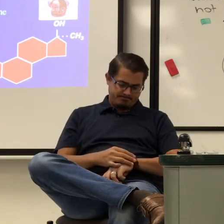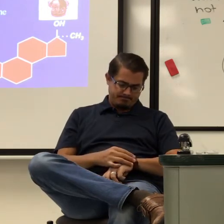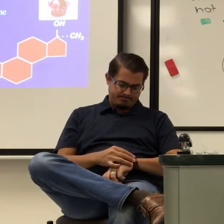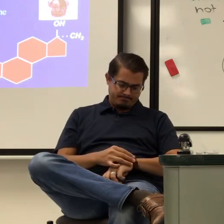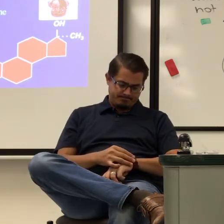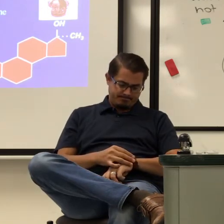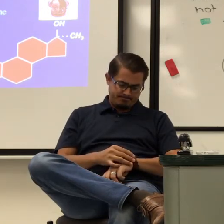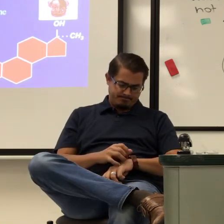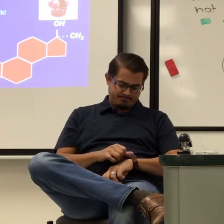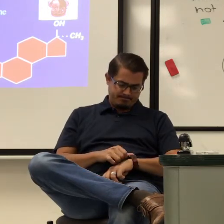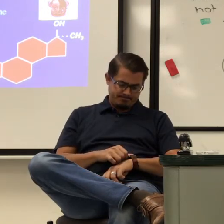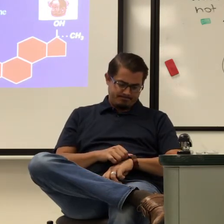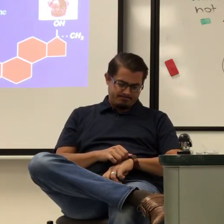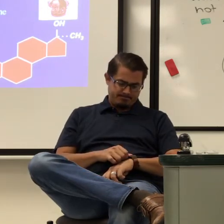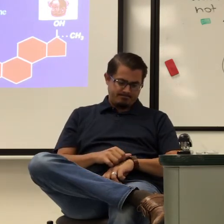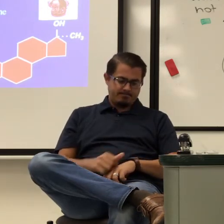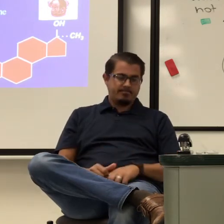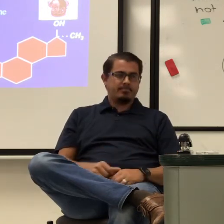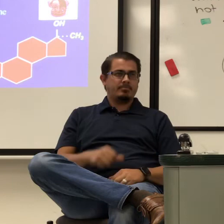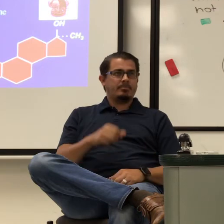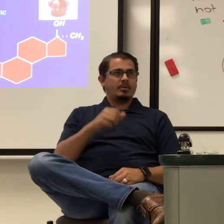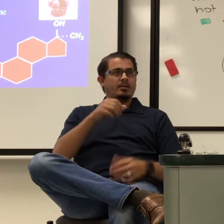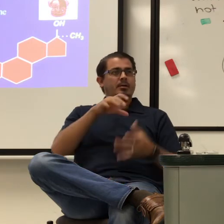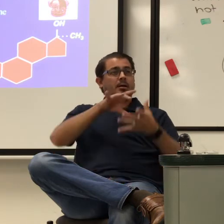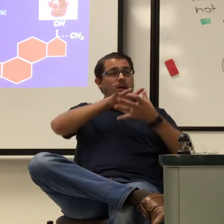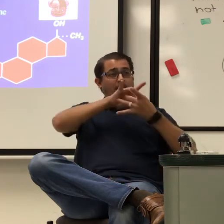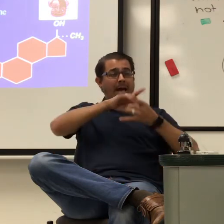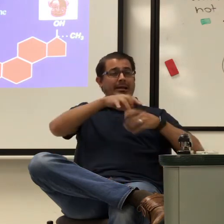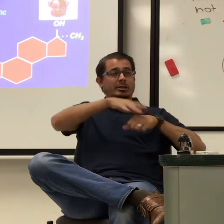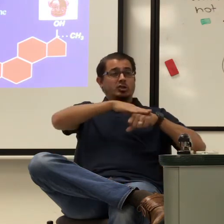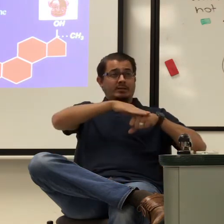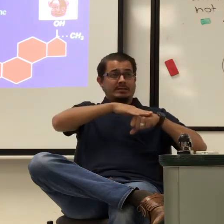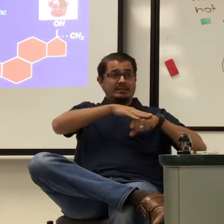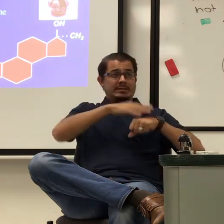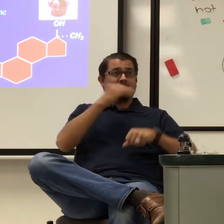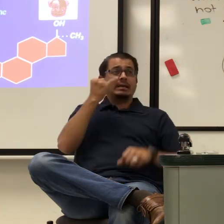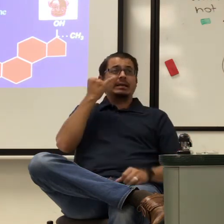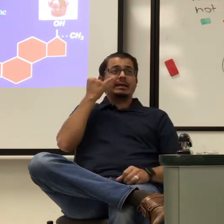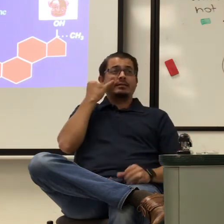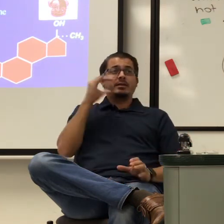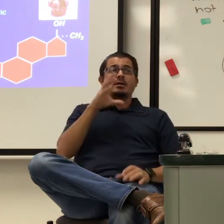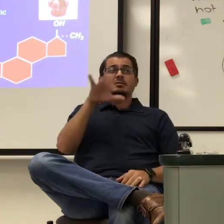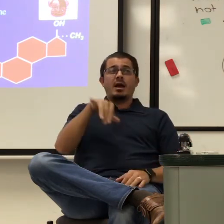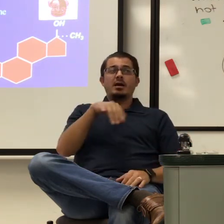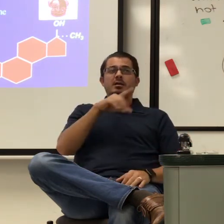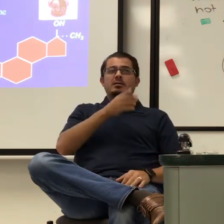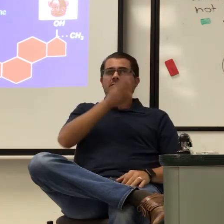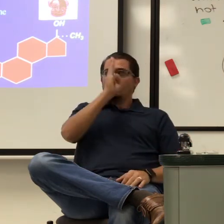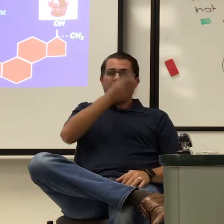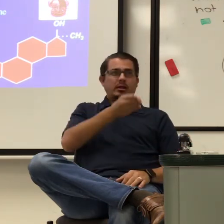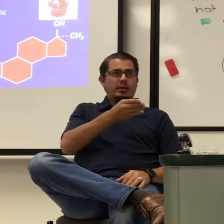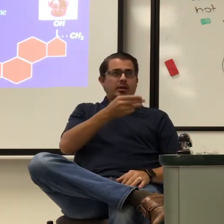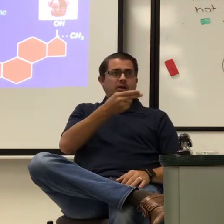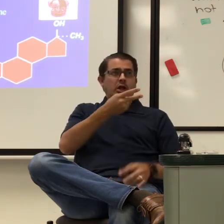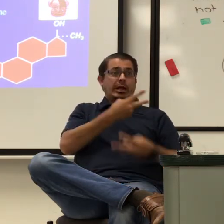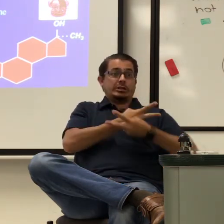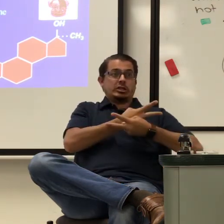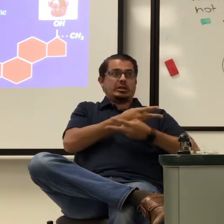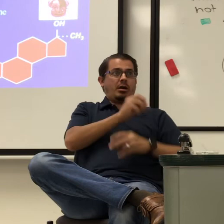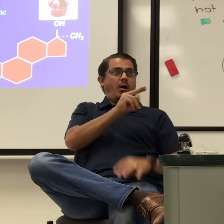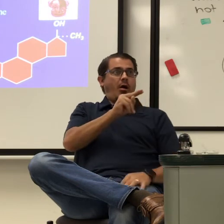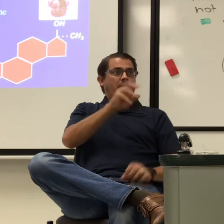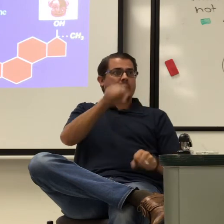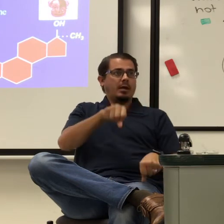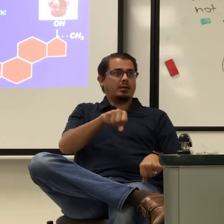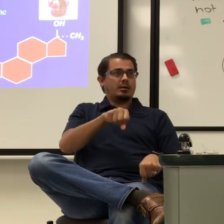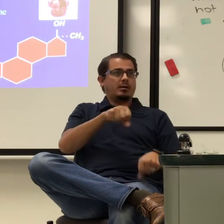So it doesn't have to bind at the surface. And it can, if it does, it can like directly turn genes on, and so they kind of call this